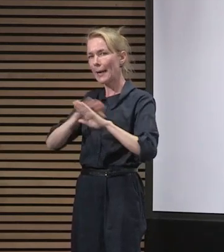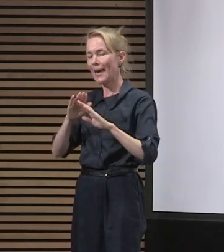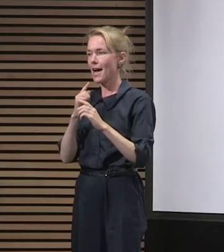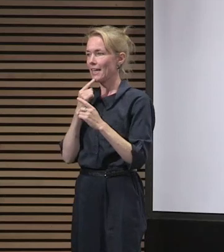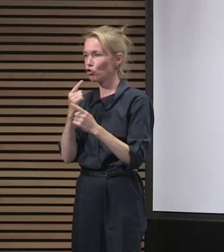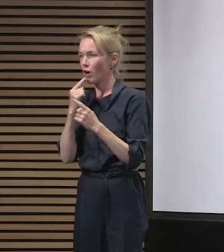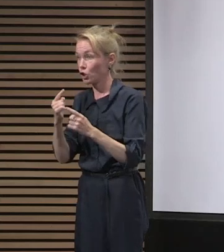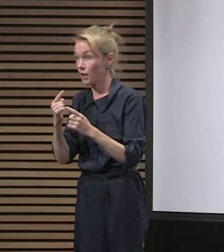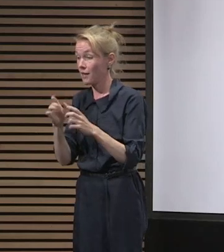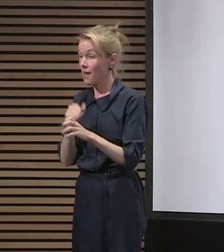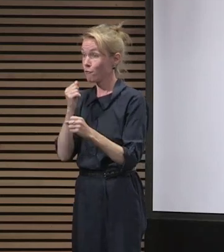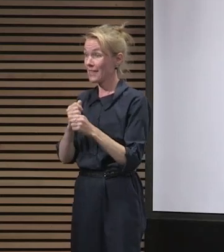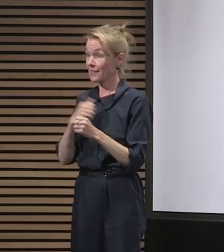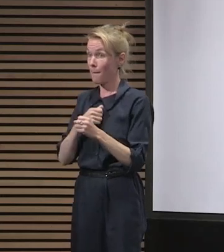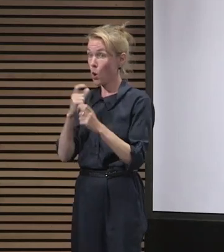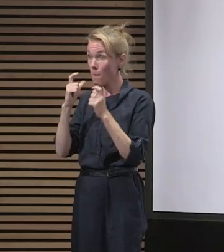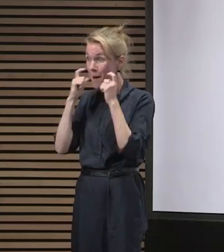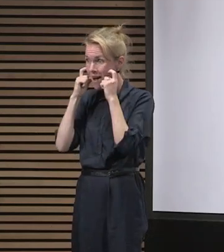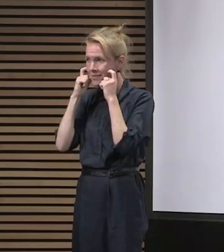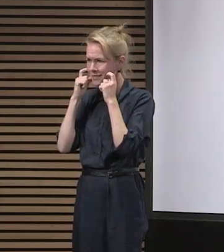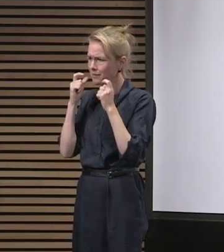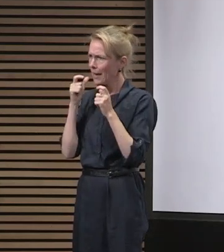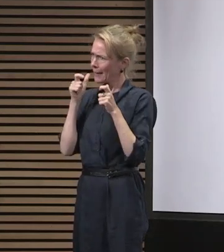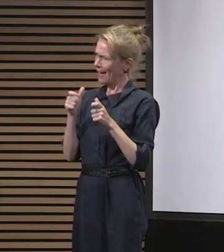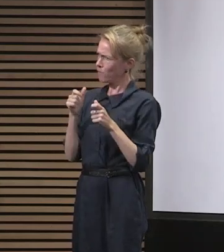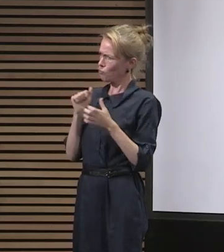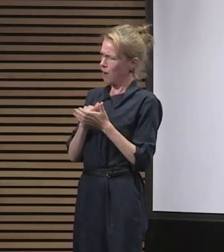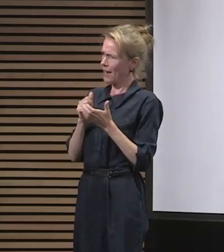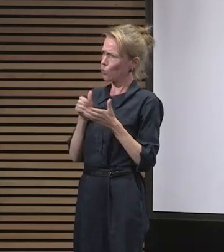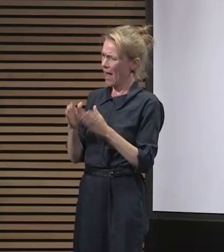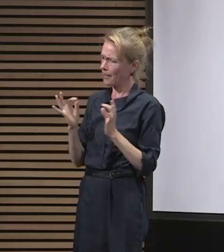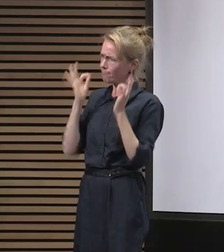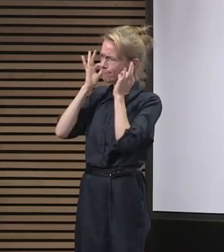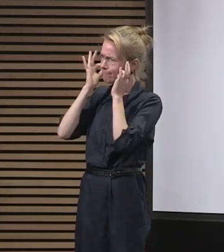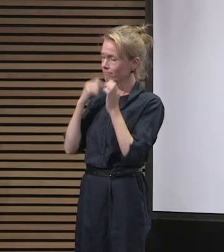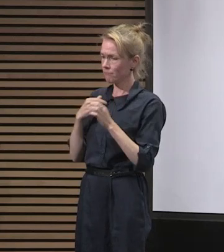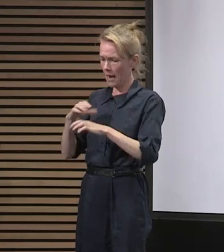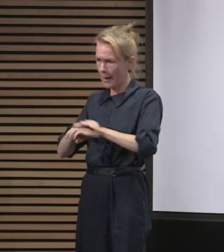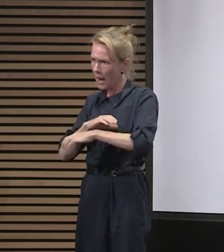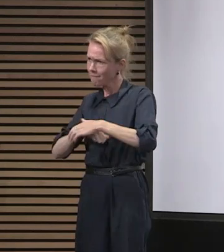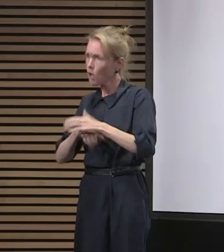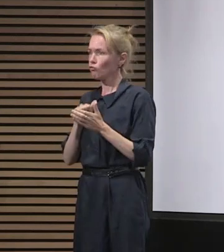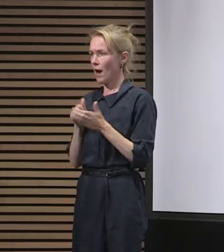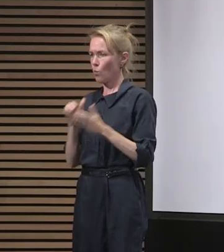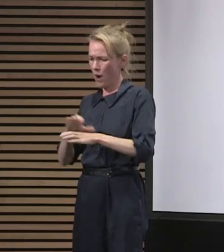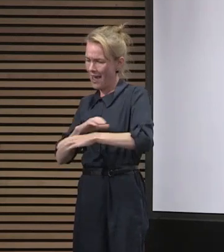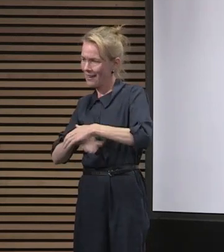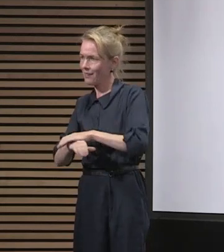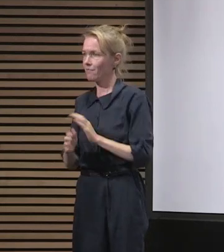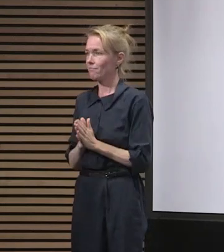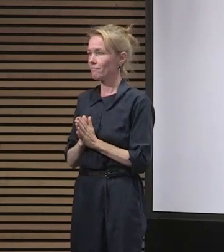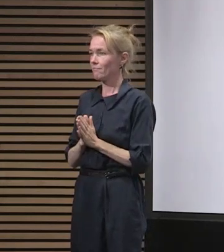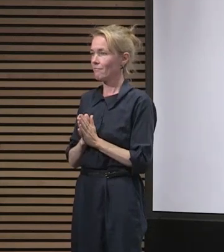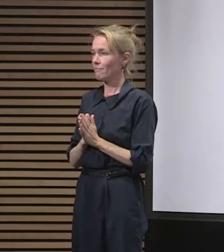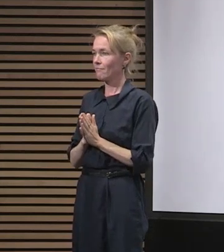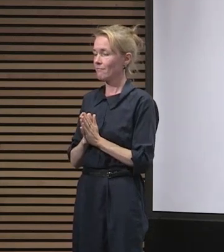needs to be done properly. The use of gloves needs to be done properly to help prevent the spread of infection. And of course, the